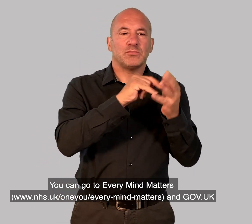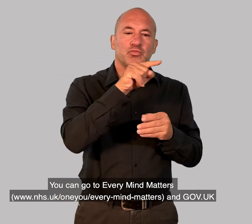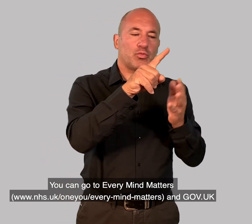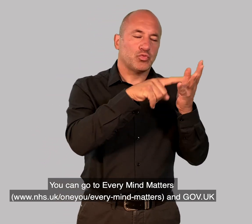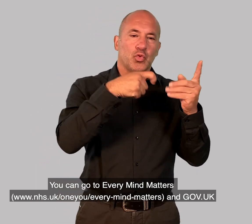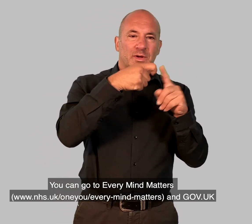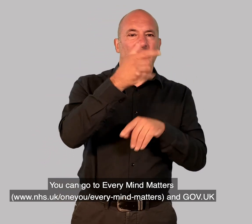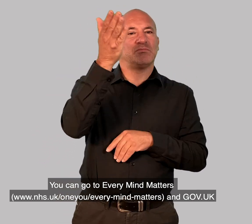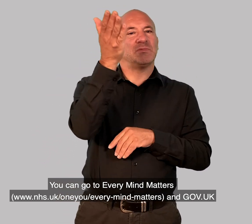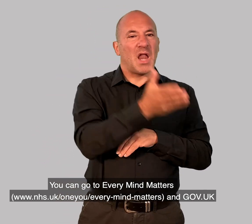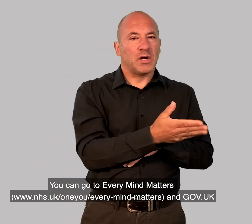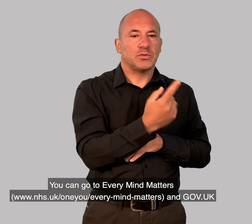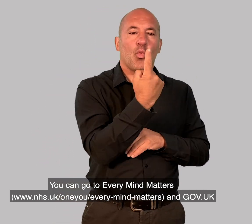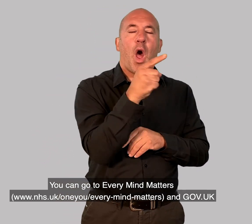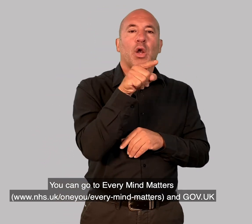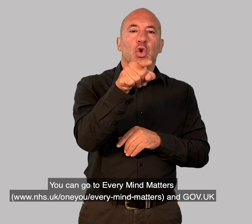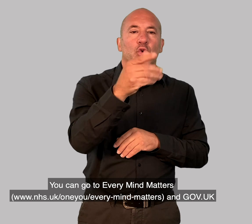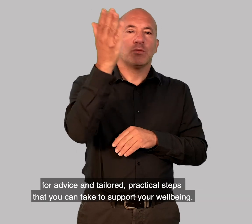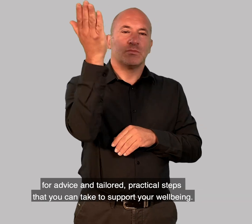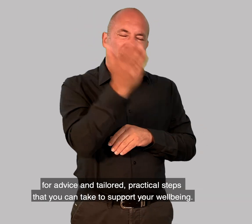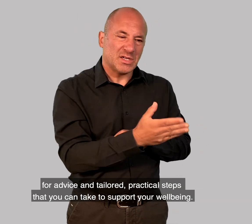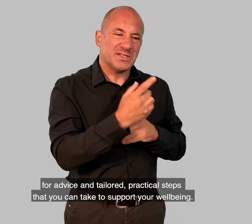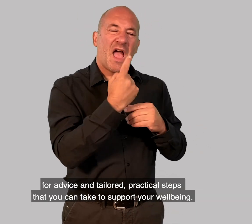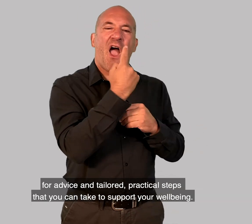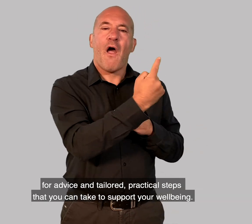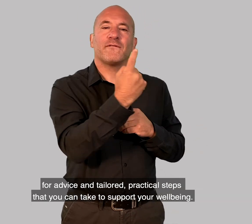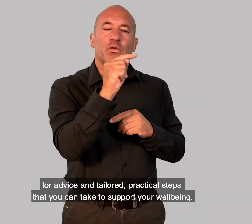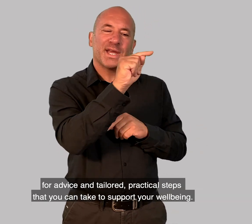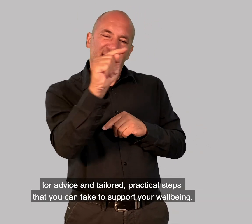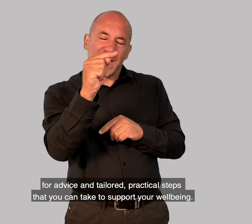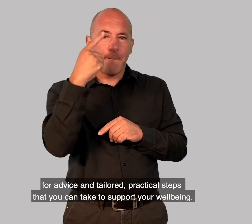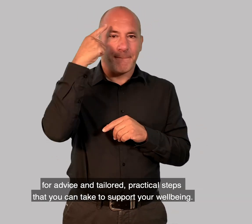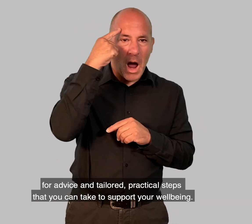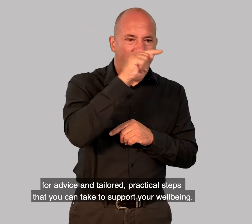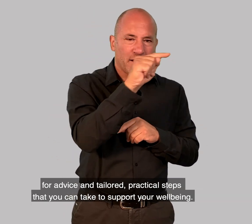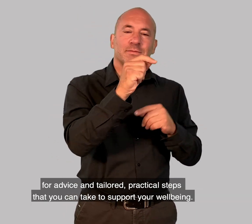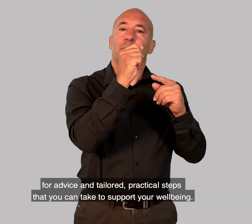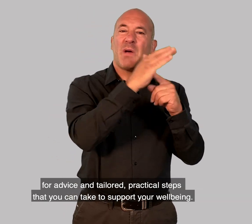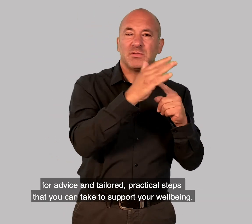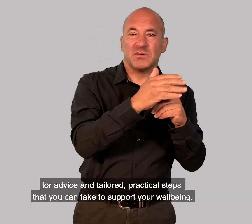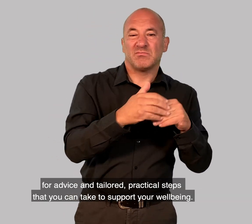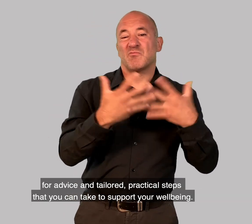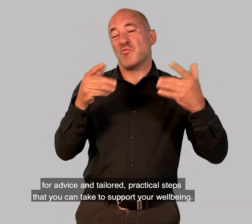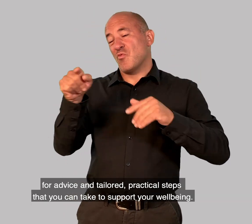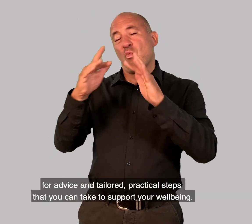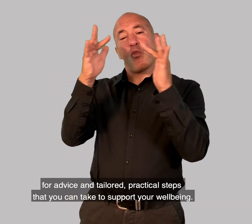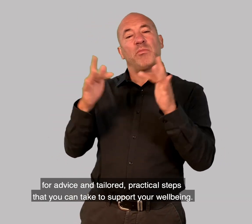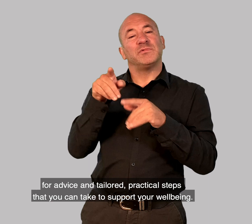www.nhs.uk/1u/every-mind-matters and gov.uk for advice and tailored practical steps that you can take to support